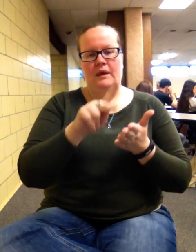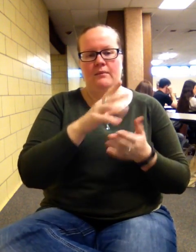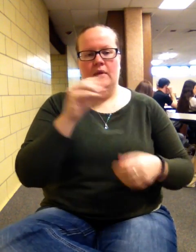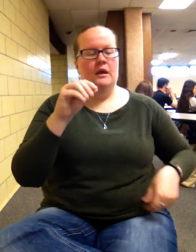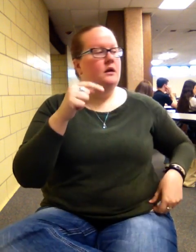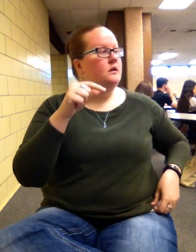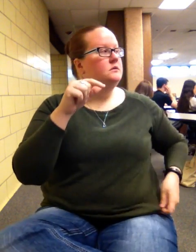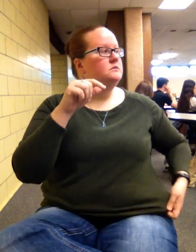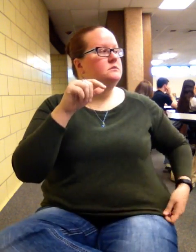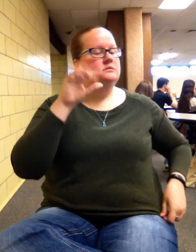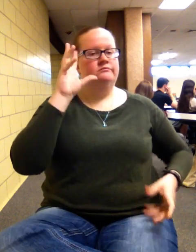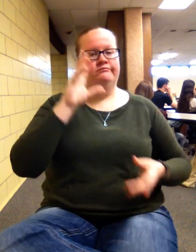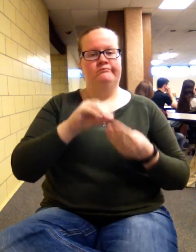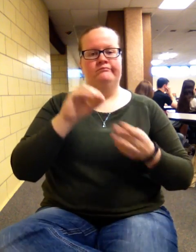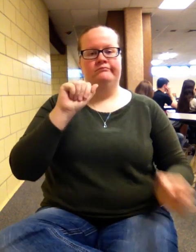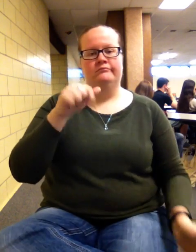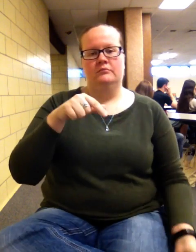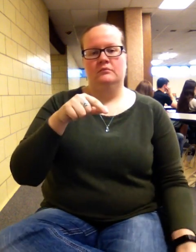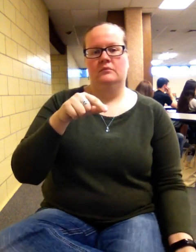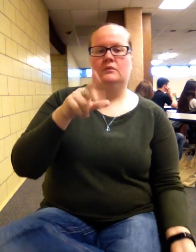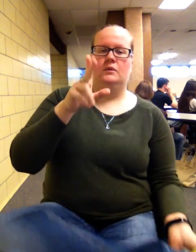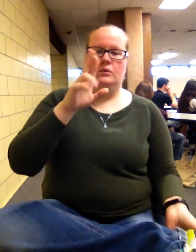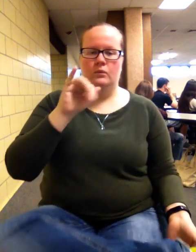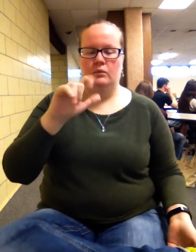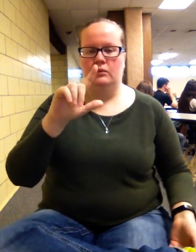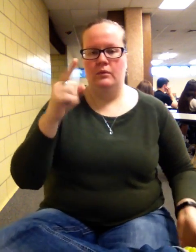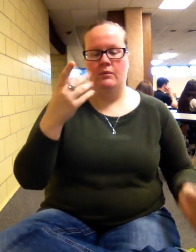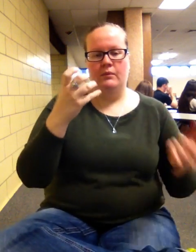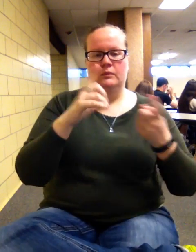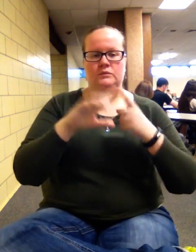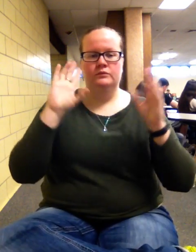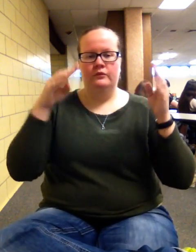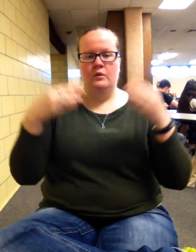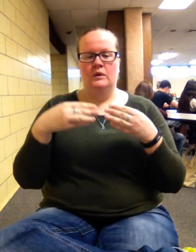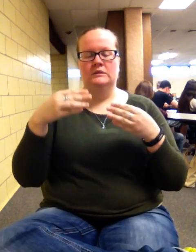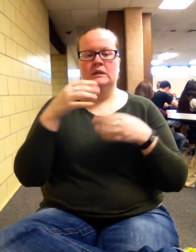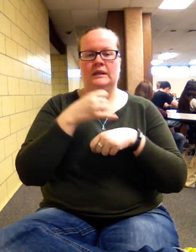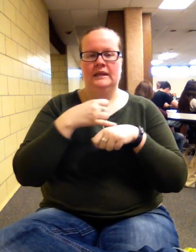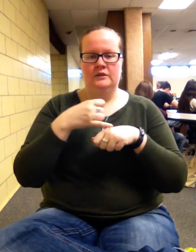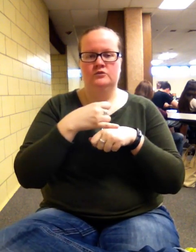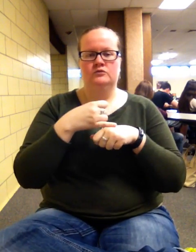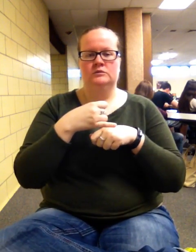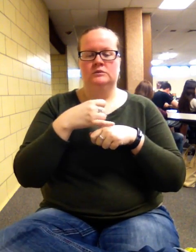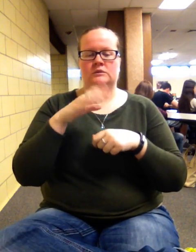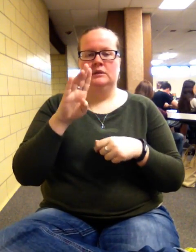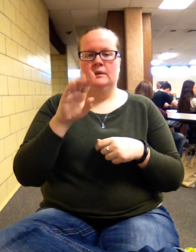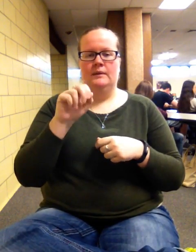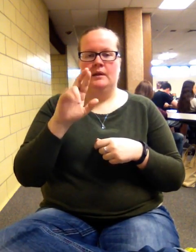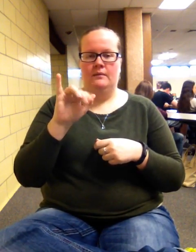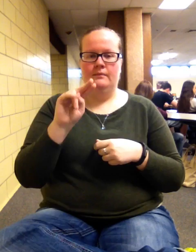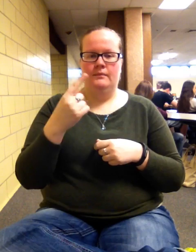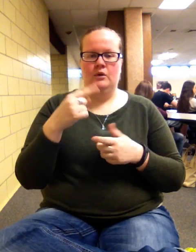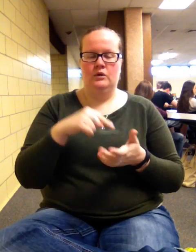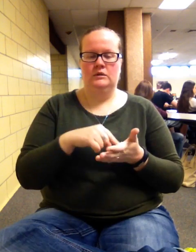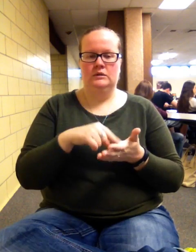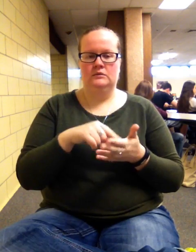We only want to focus on the interest-bearing debt. When you get into Finance 440, you'll